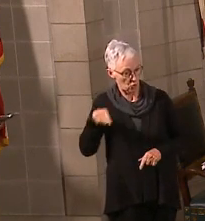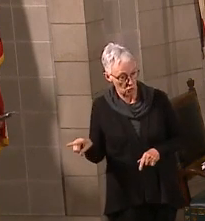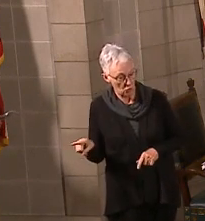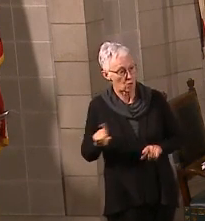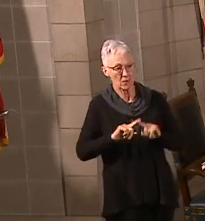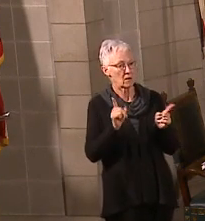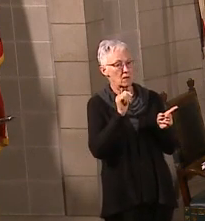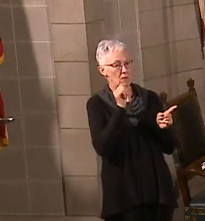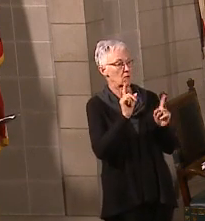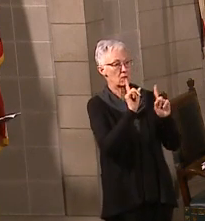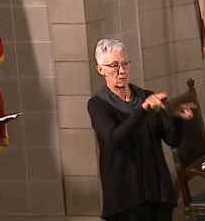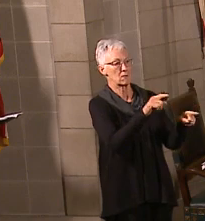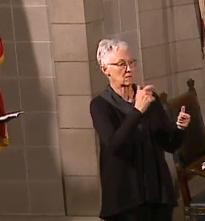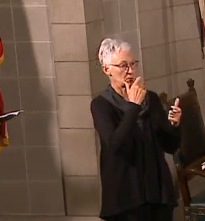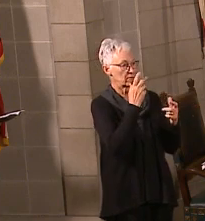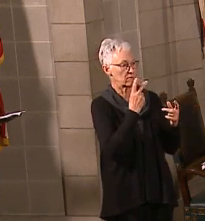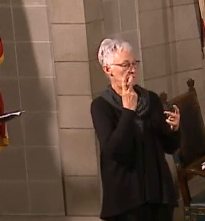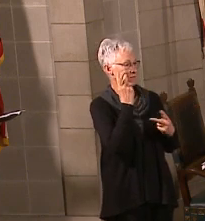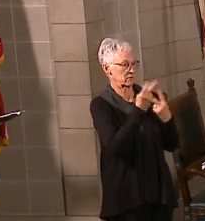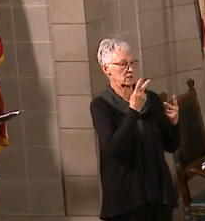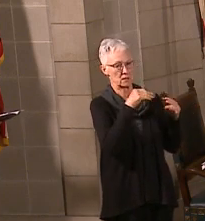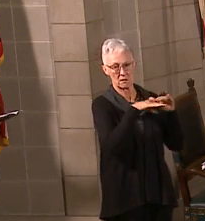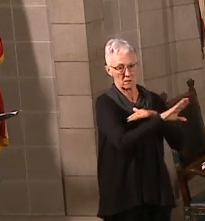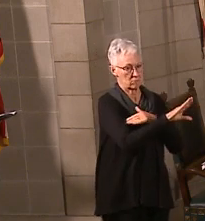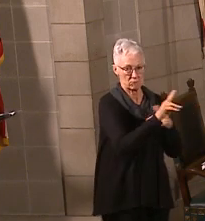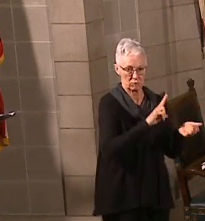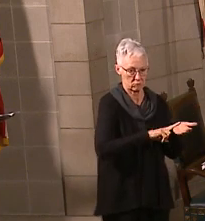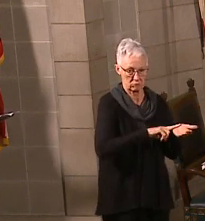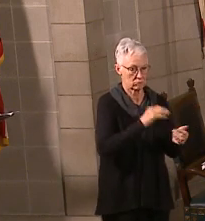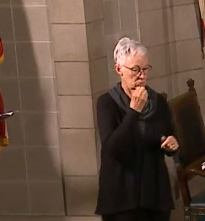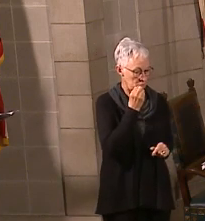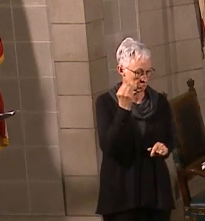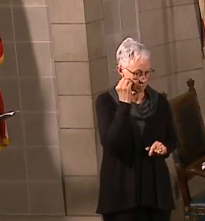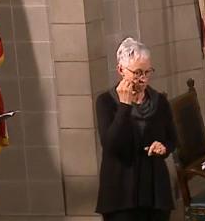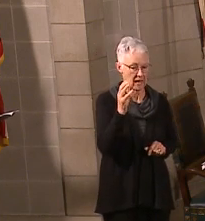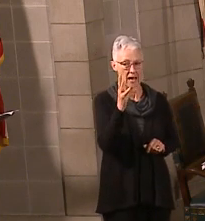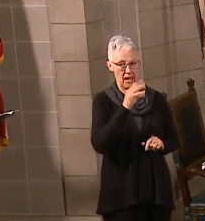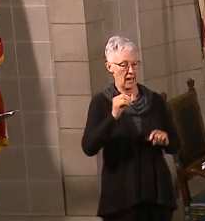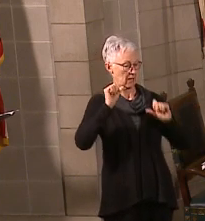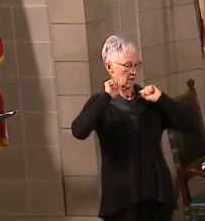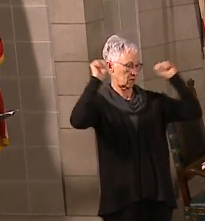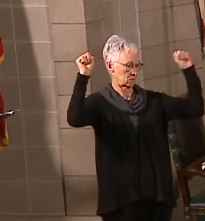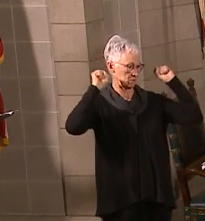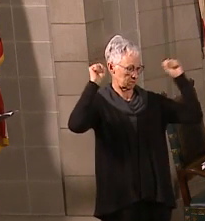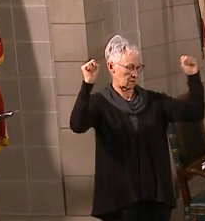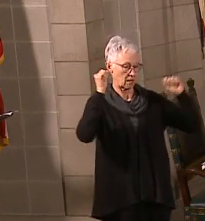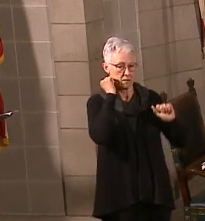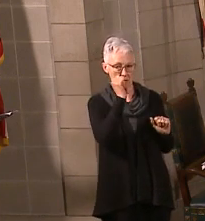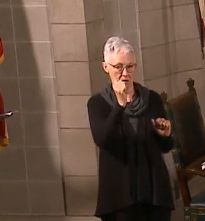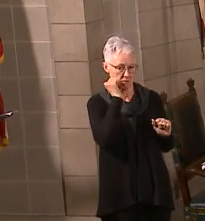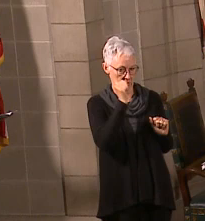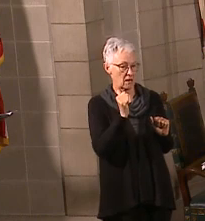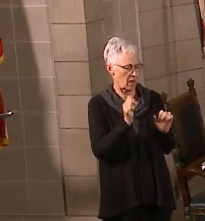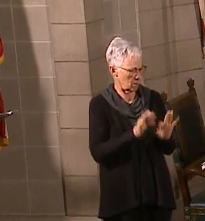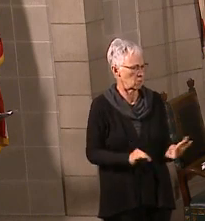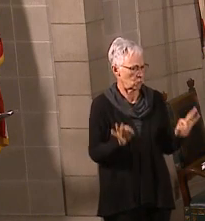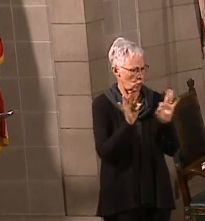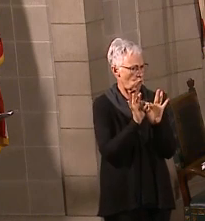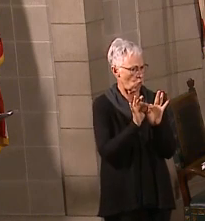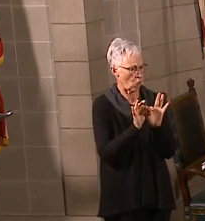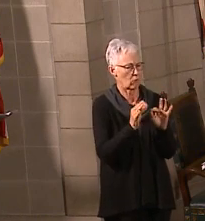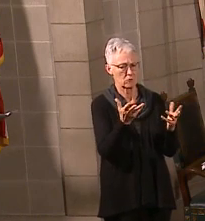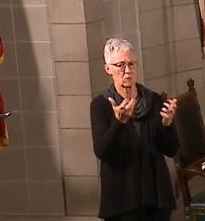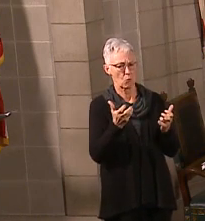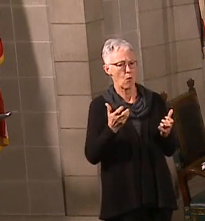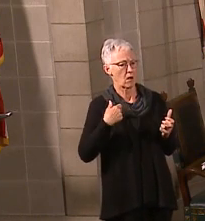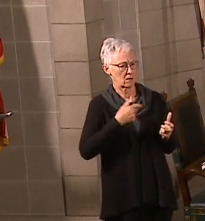6, exercise daily at home or with an appropriate socially distanced exercise program. So again, we want people to follow